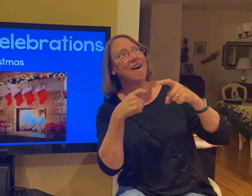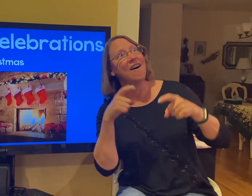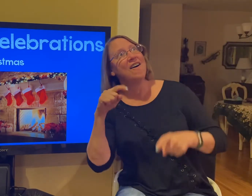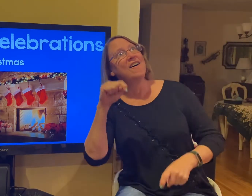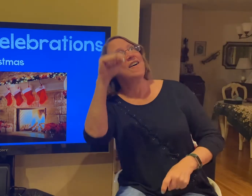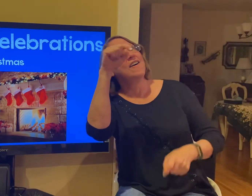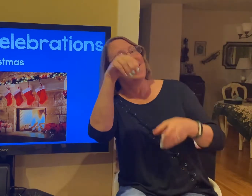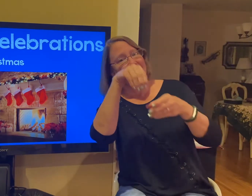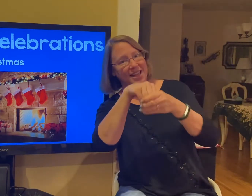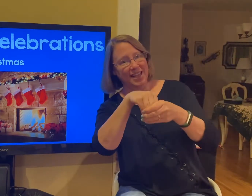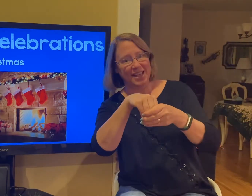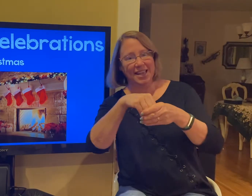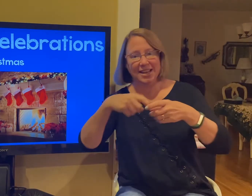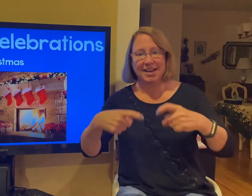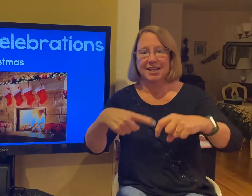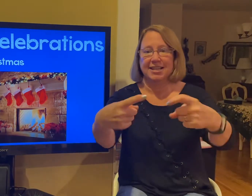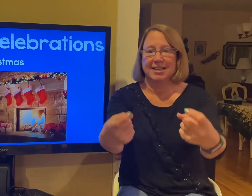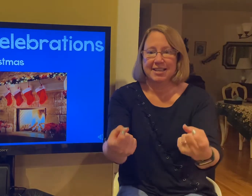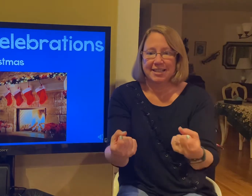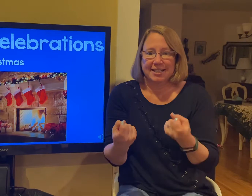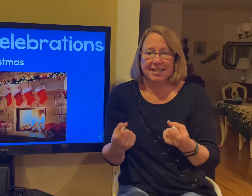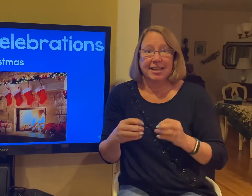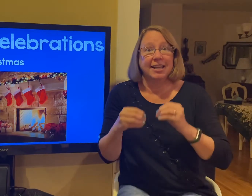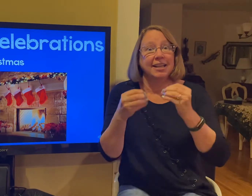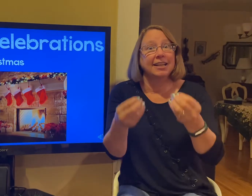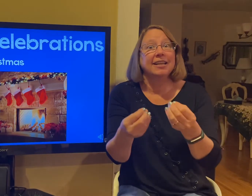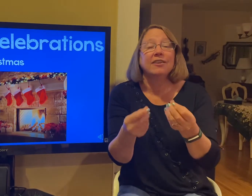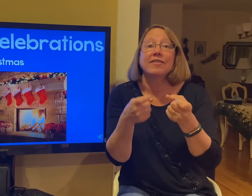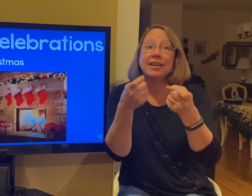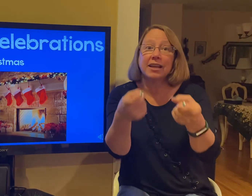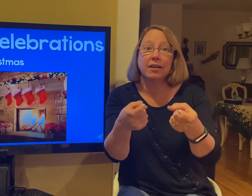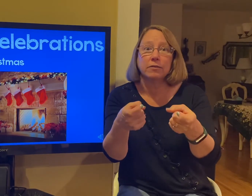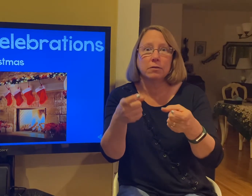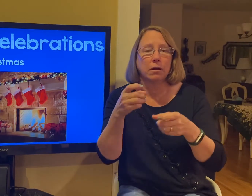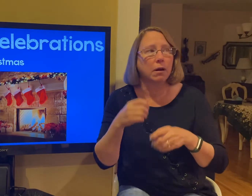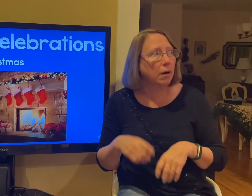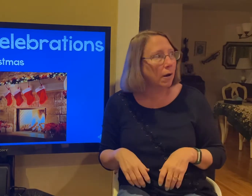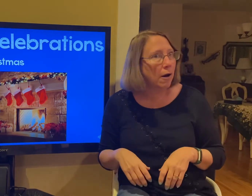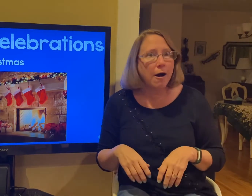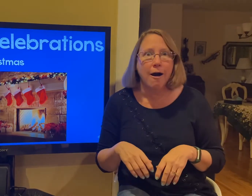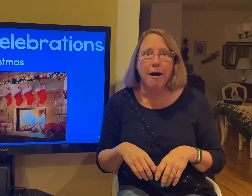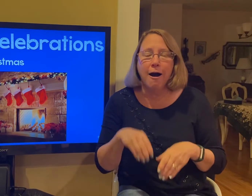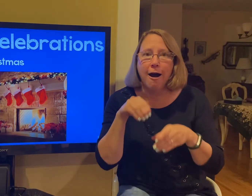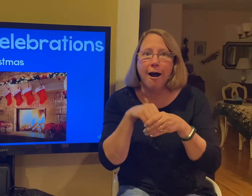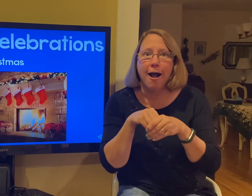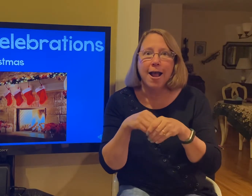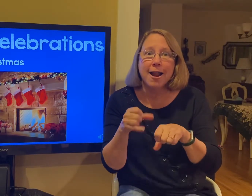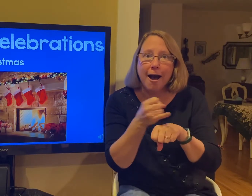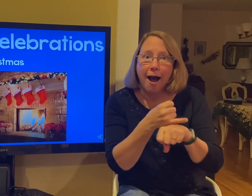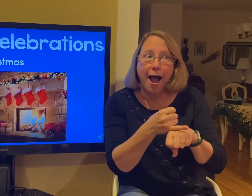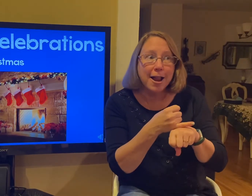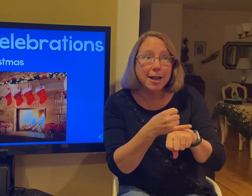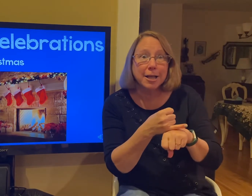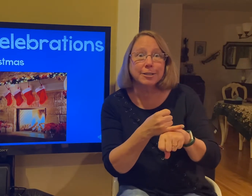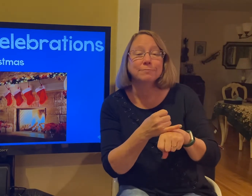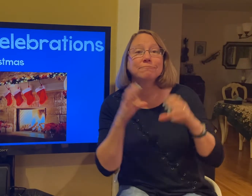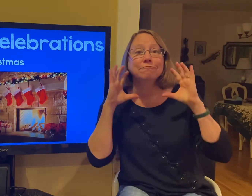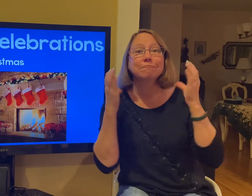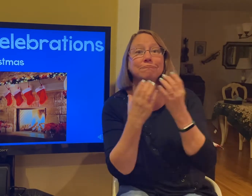deliver gifts. In Hawaii, it is said he arrives by boat. In Australia,